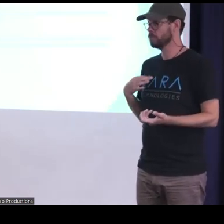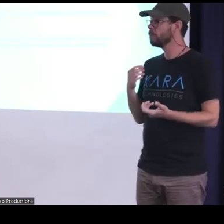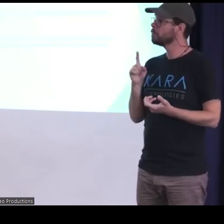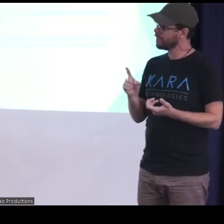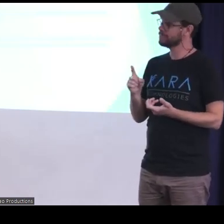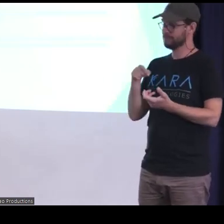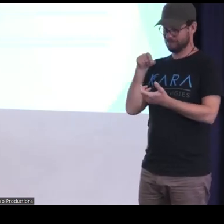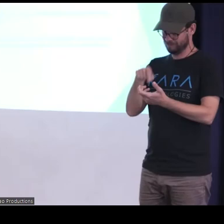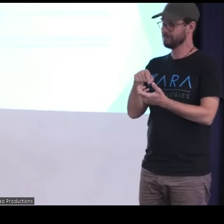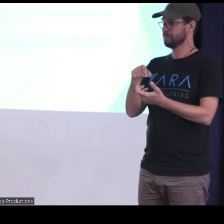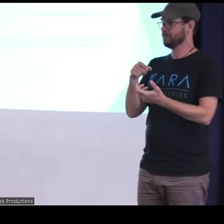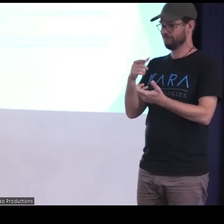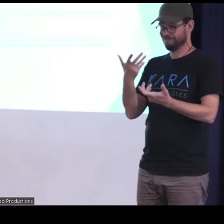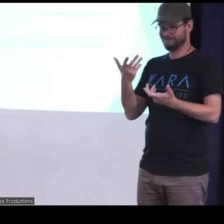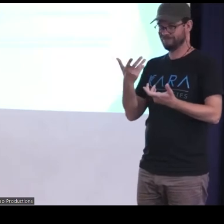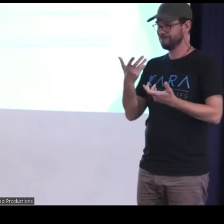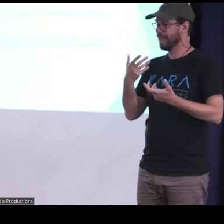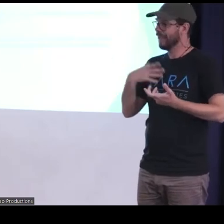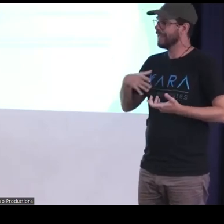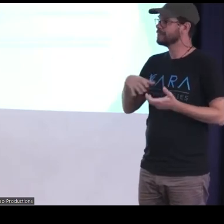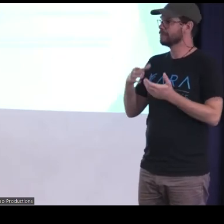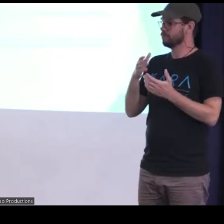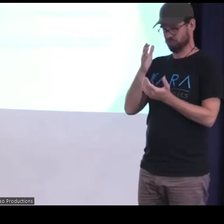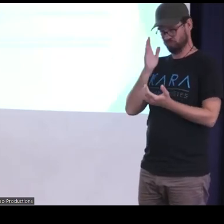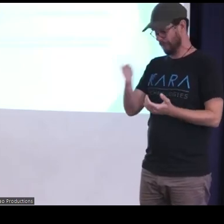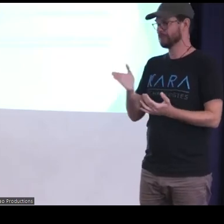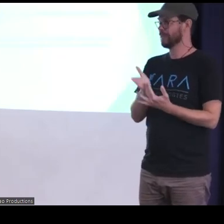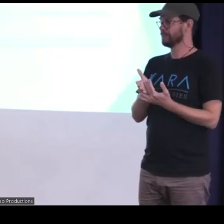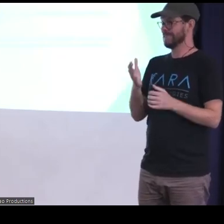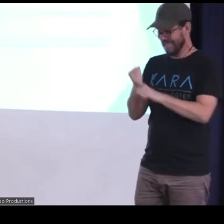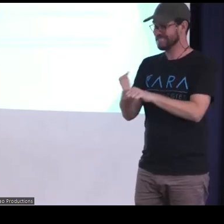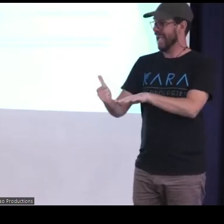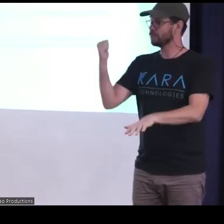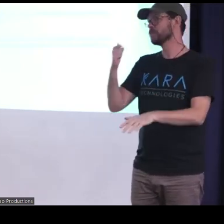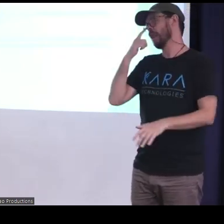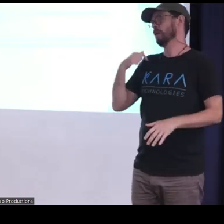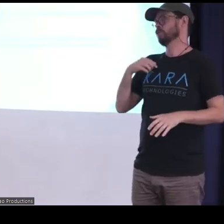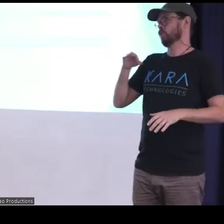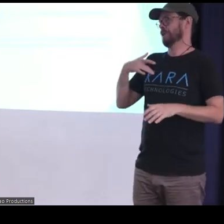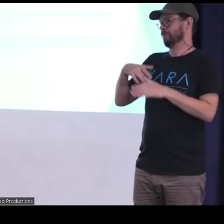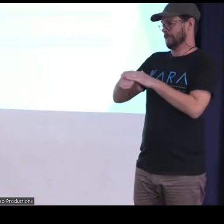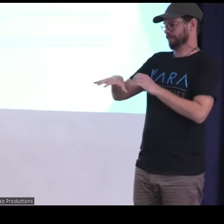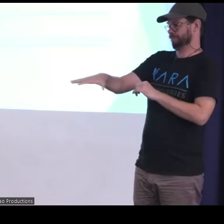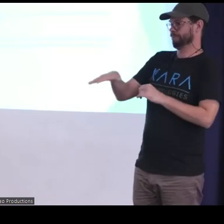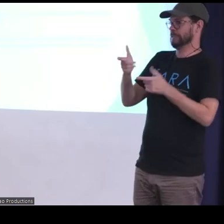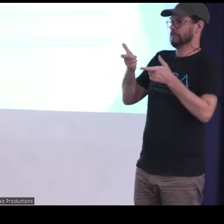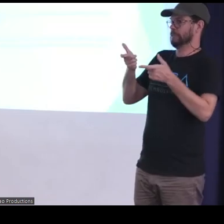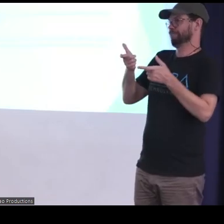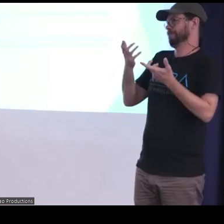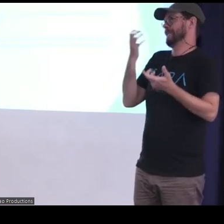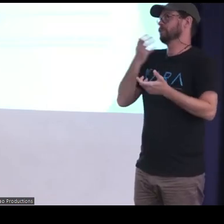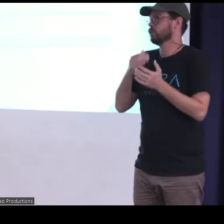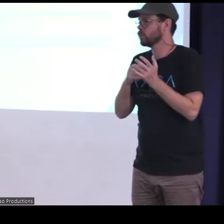missed that. And I saw it in the morning, fortunately, but that needs to be accessible. It's saying, get out. You know,